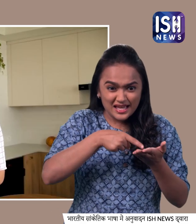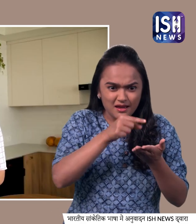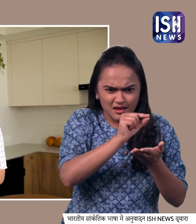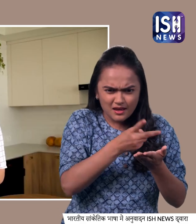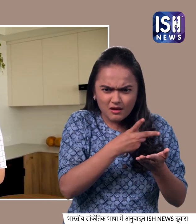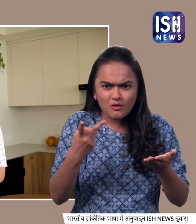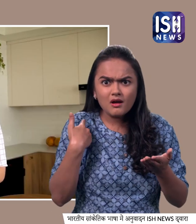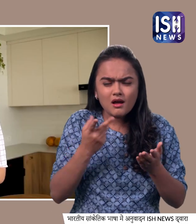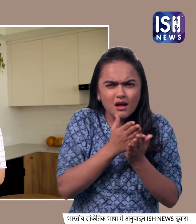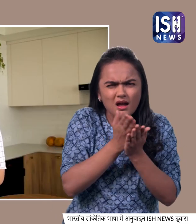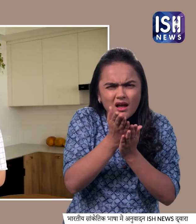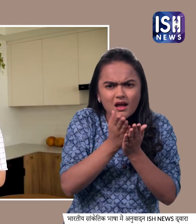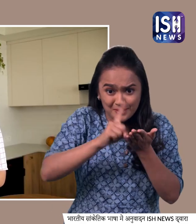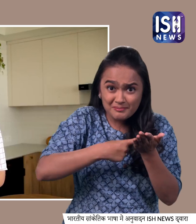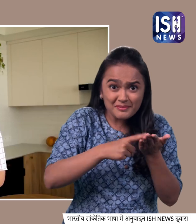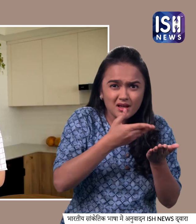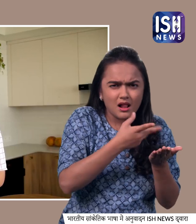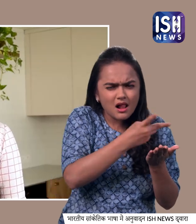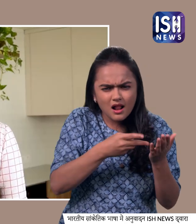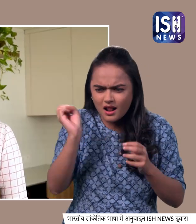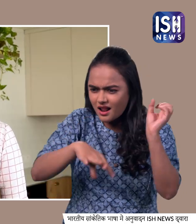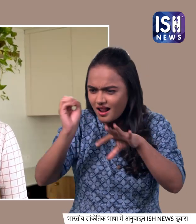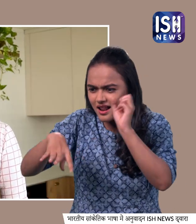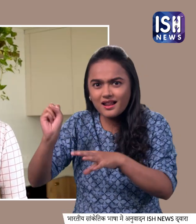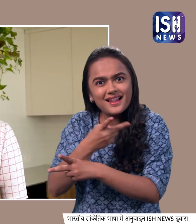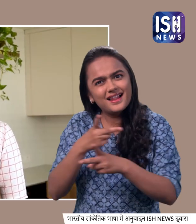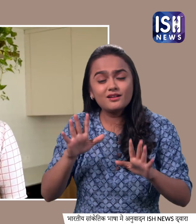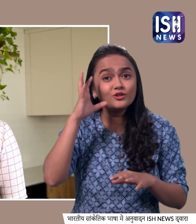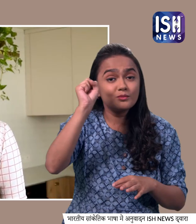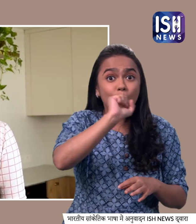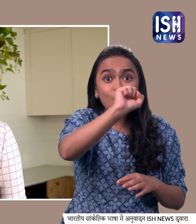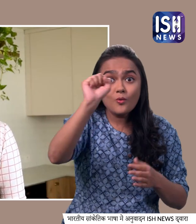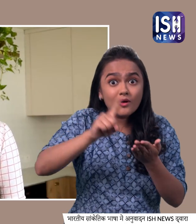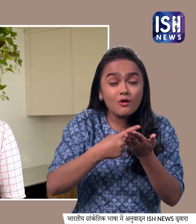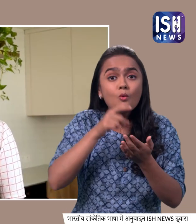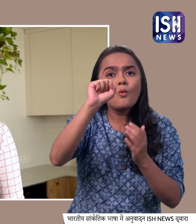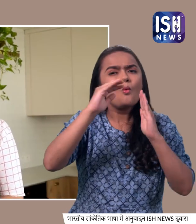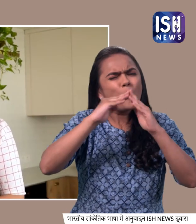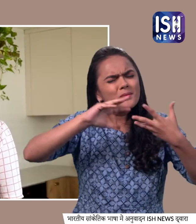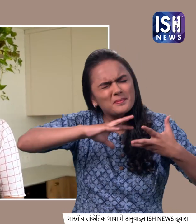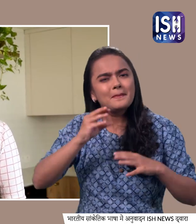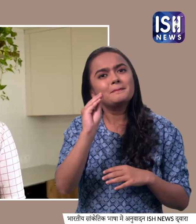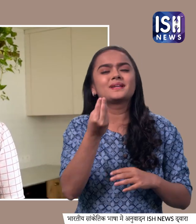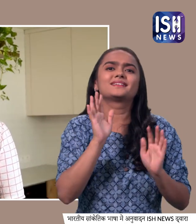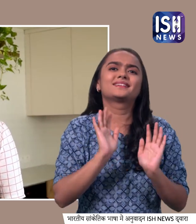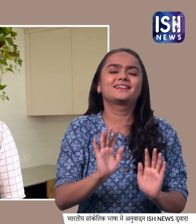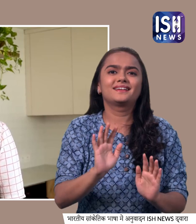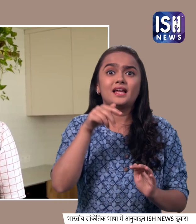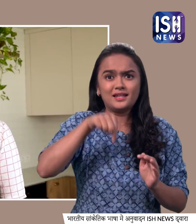butters? Remember, make our nuts butters always make ourselves up. As you